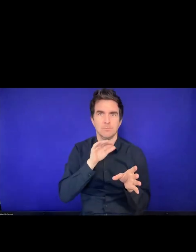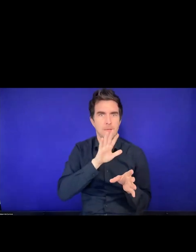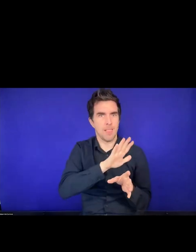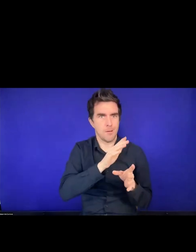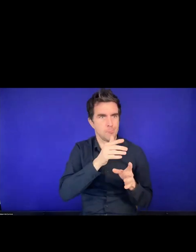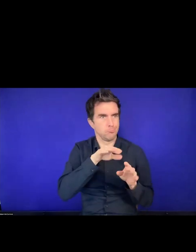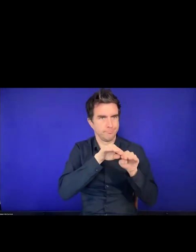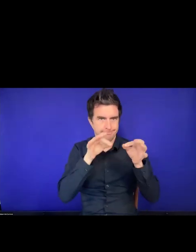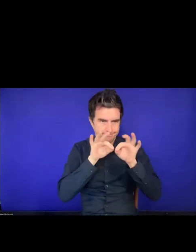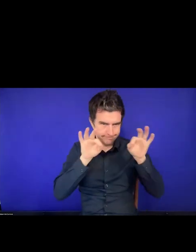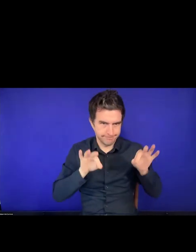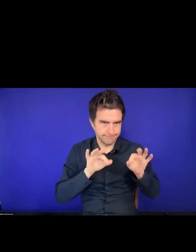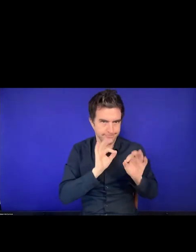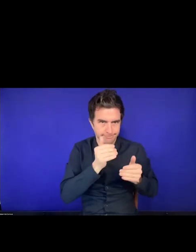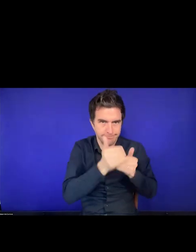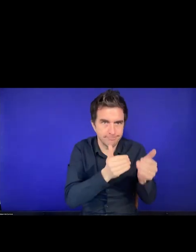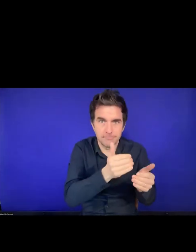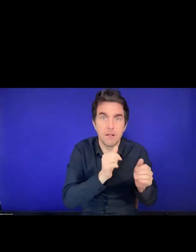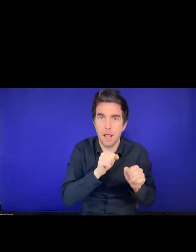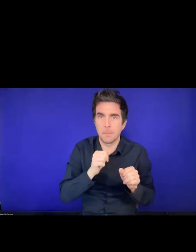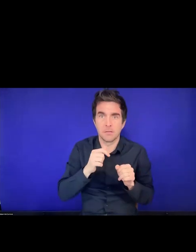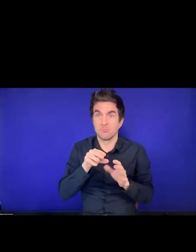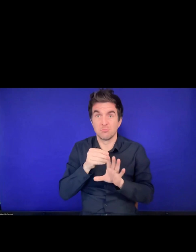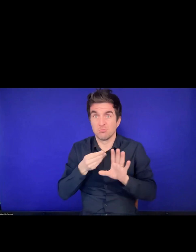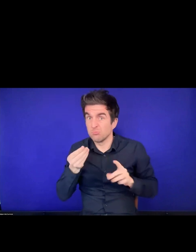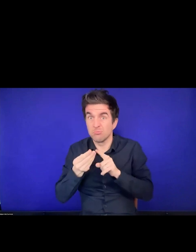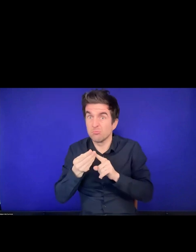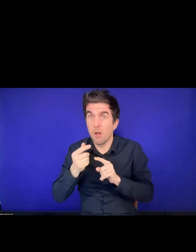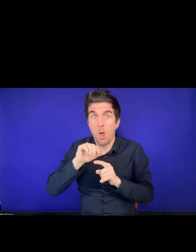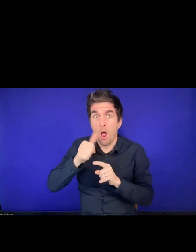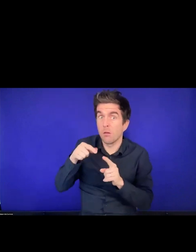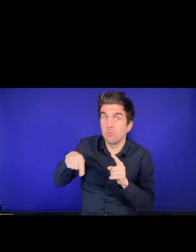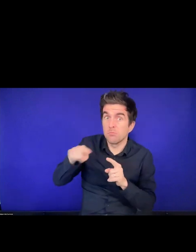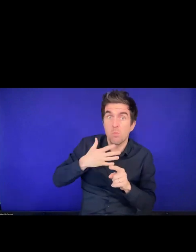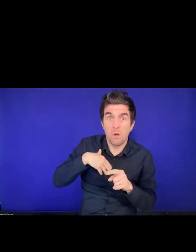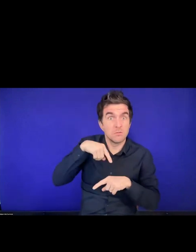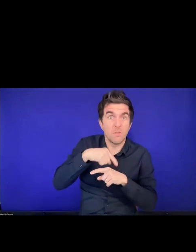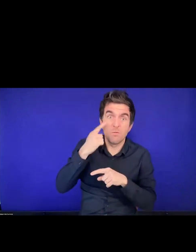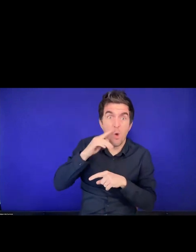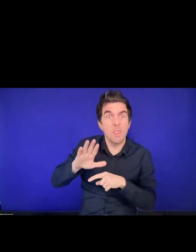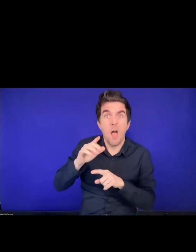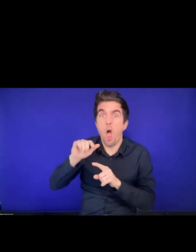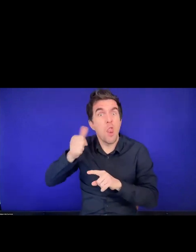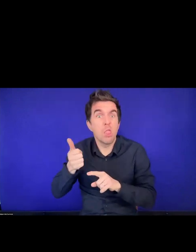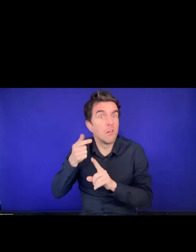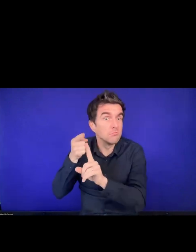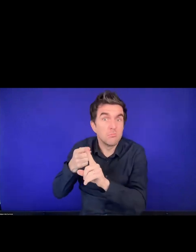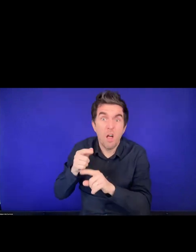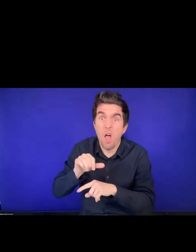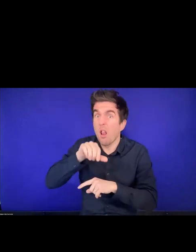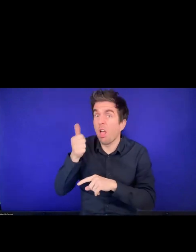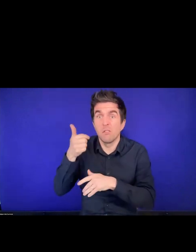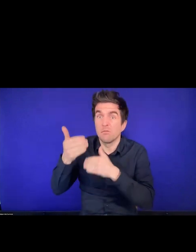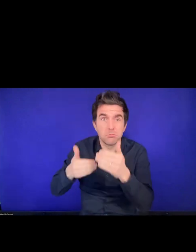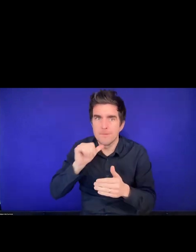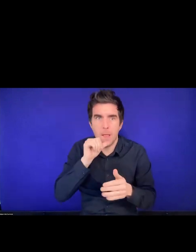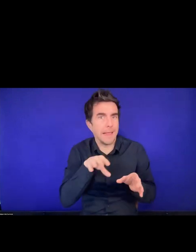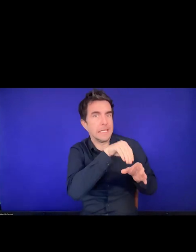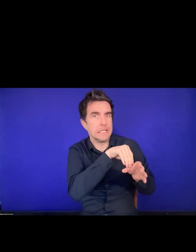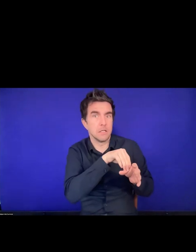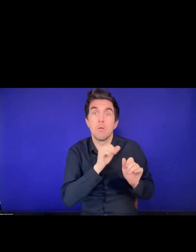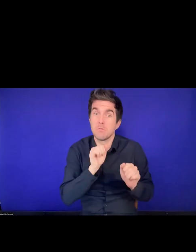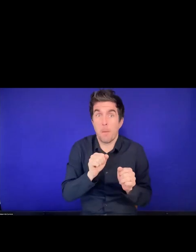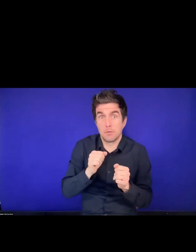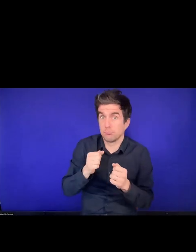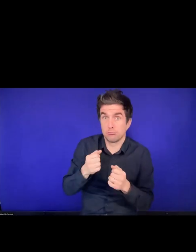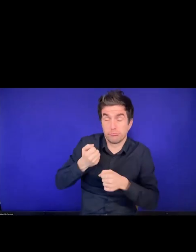but a lot of work being done in that space too. Let's move to the next question. And I think this is for Kate